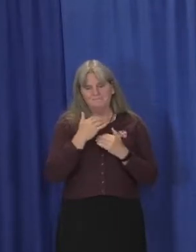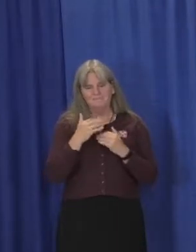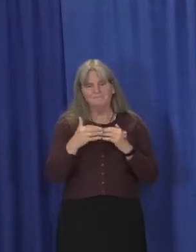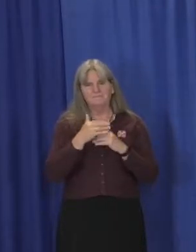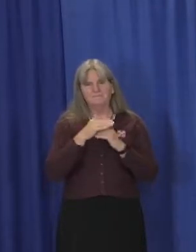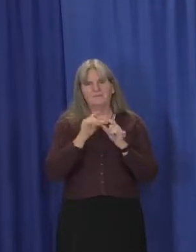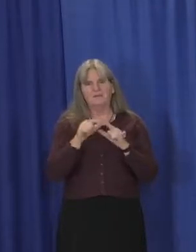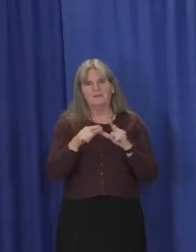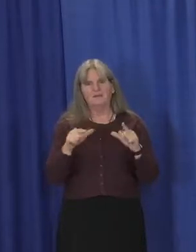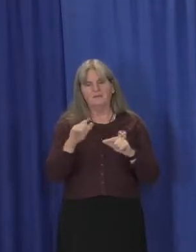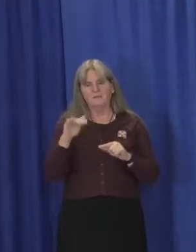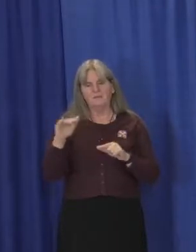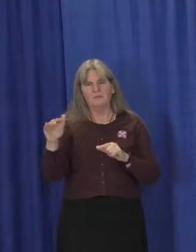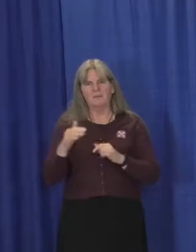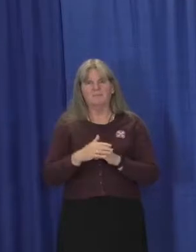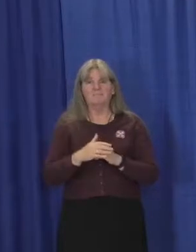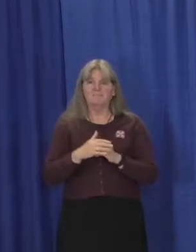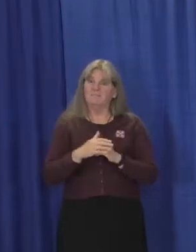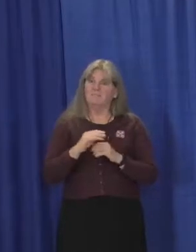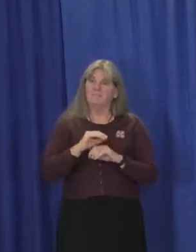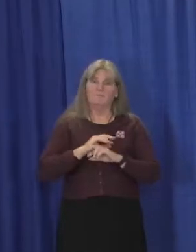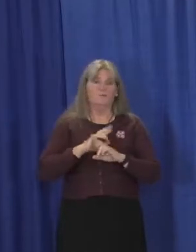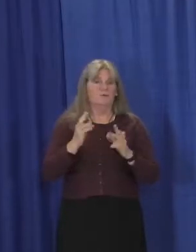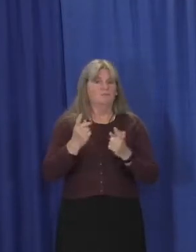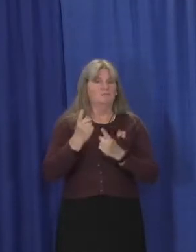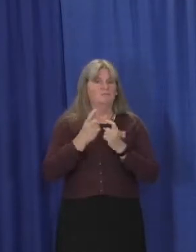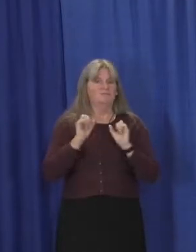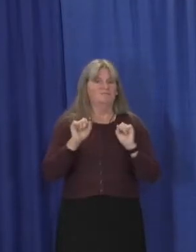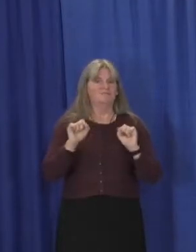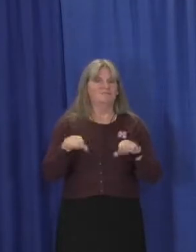merci. I'd be happy to take any questions.